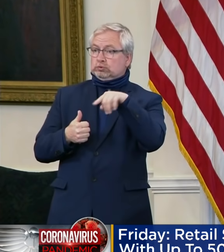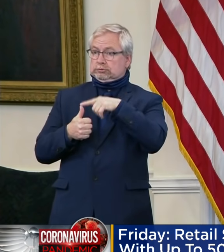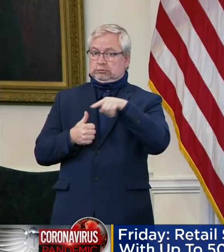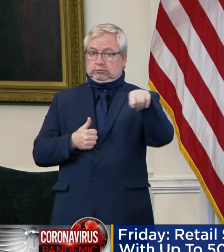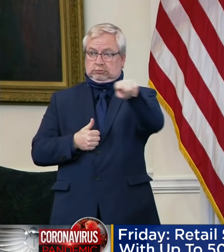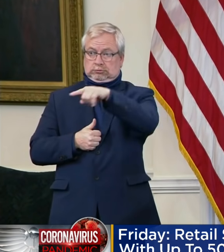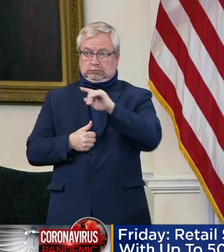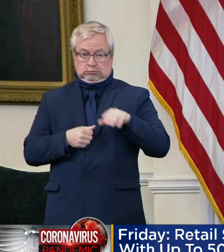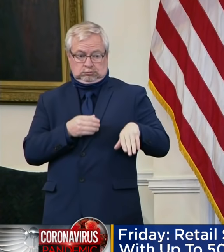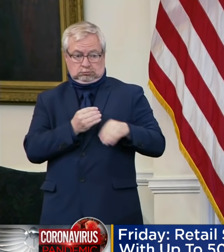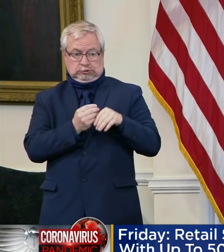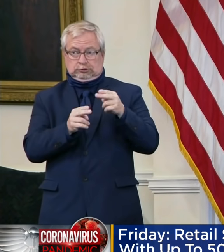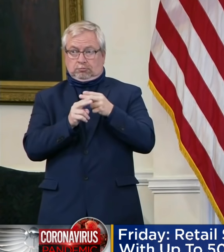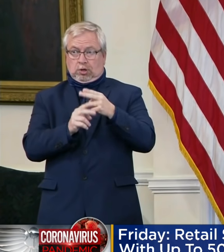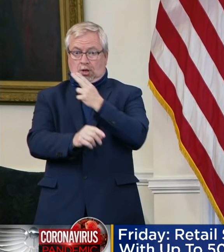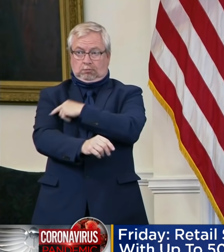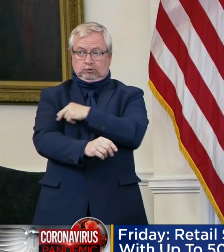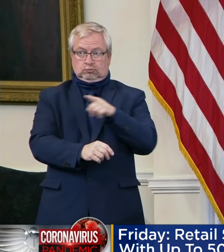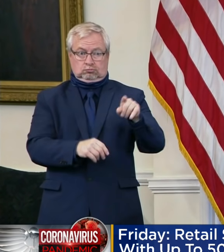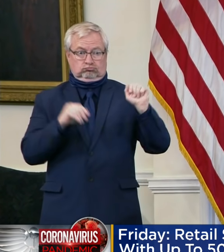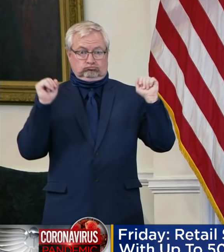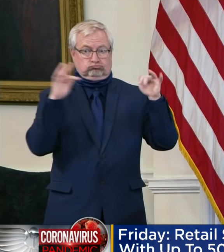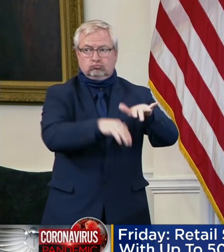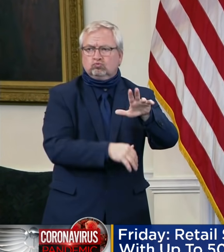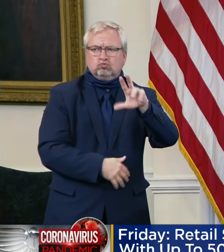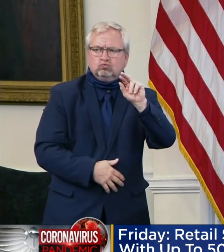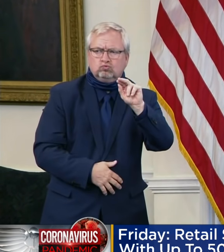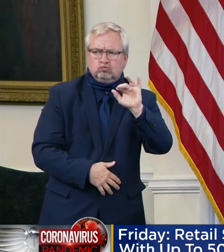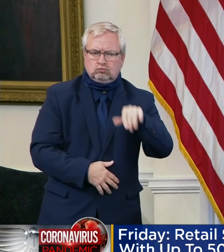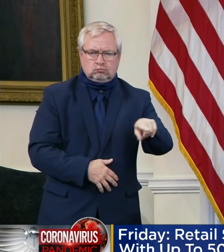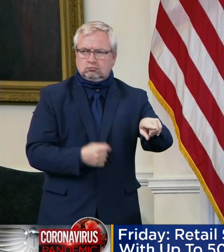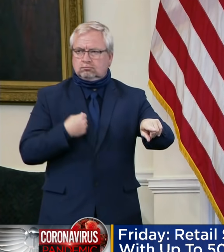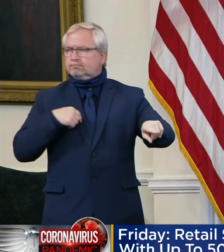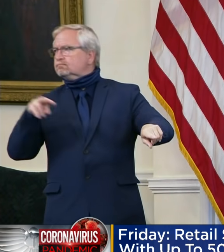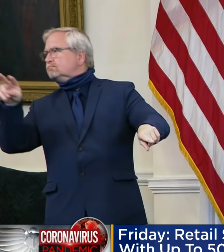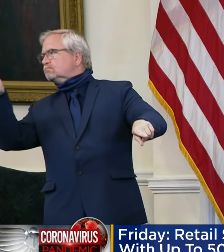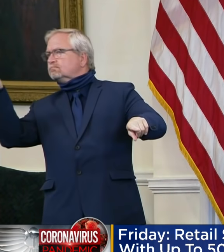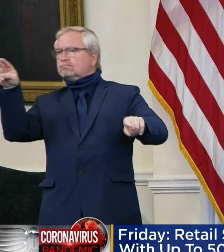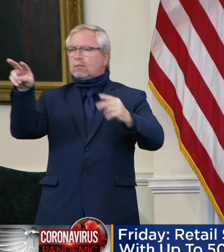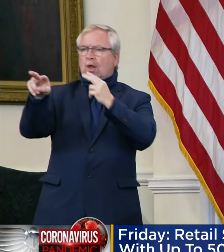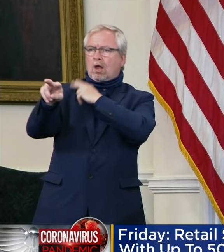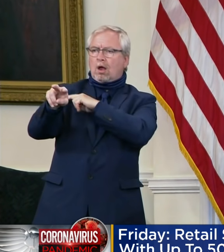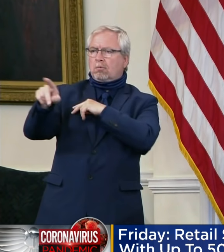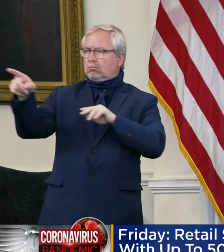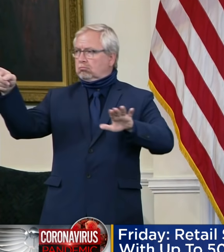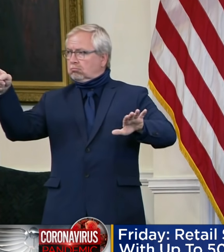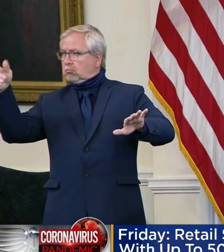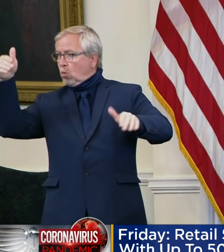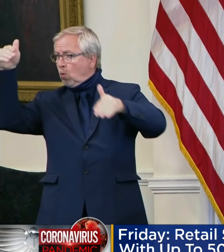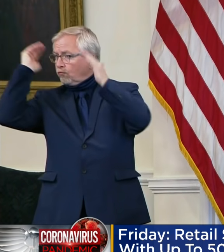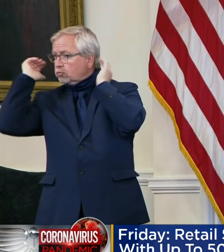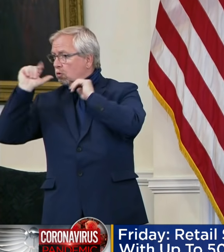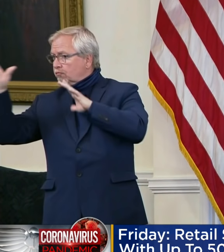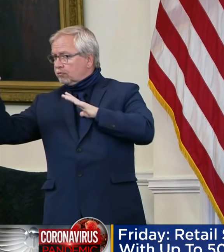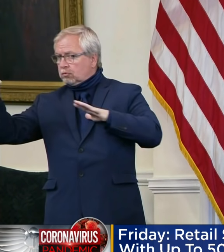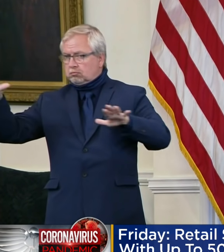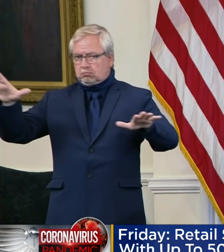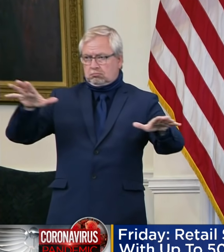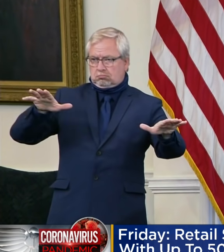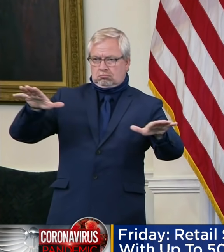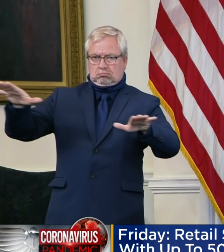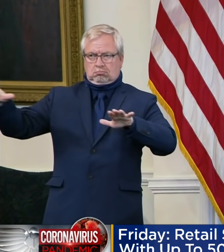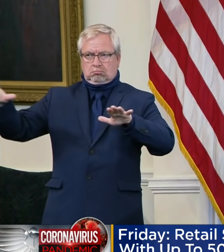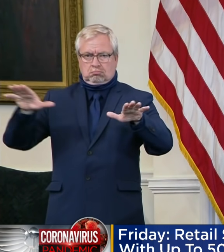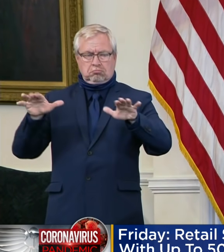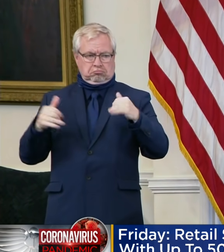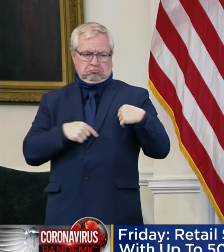up. The whole idea was to stop the 300,000 infections and the 12,000 deaths that were predicted, and that's what we've been successfully doing. But